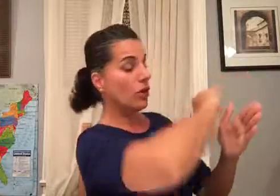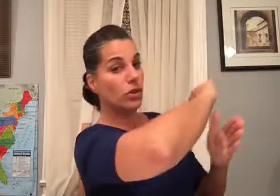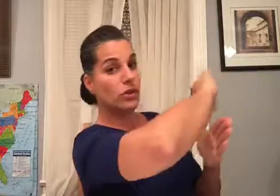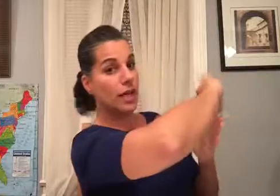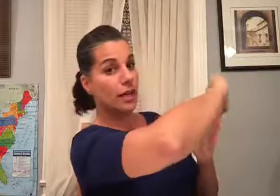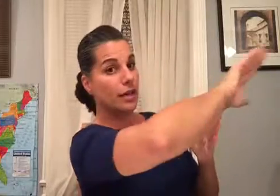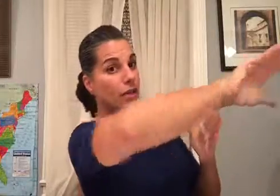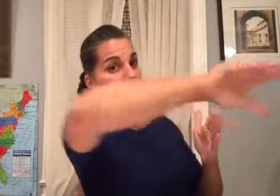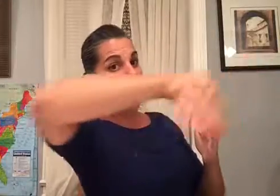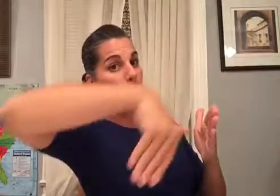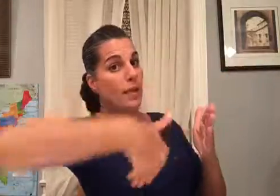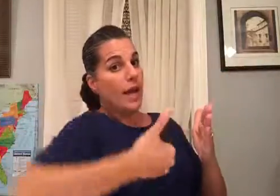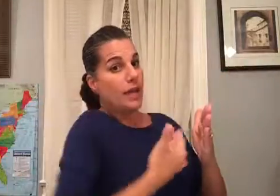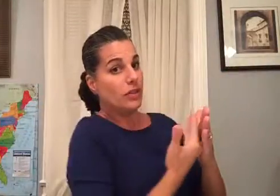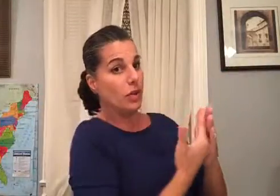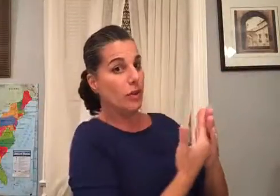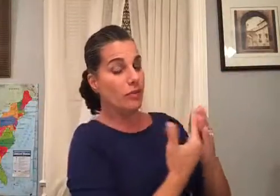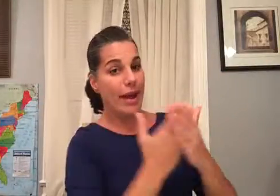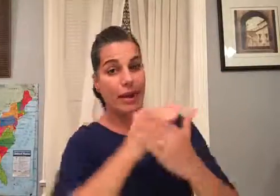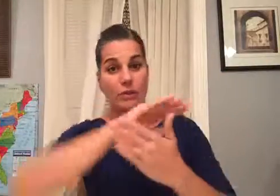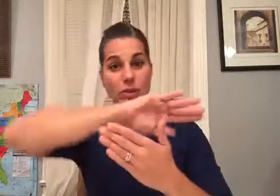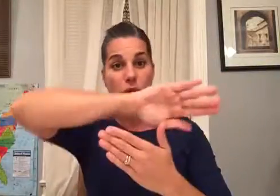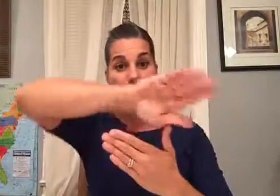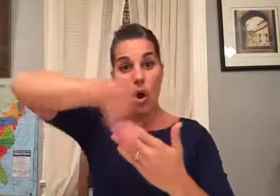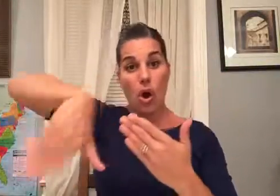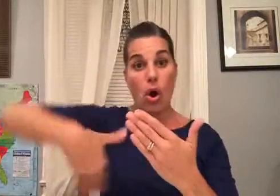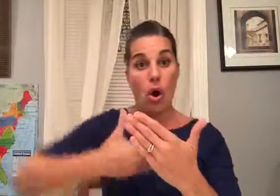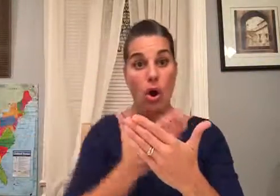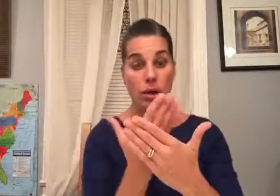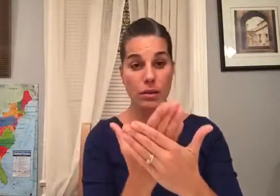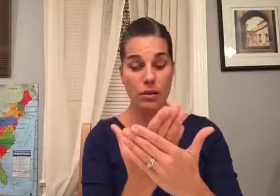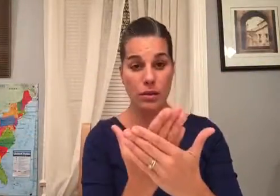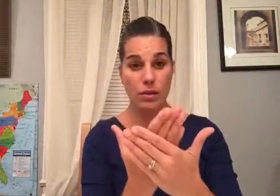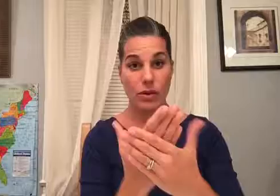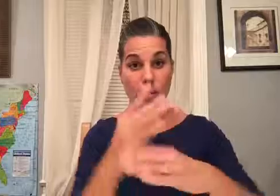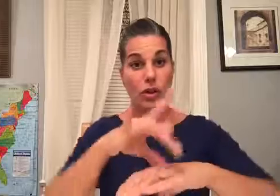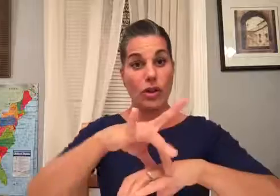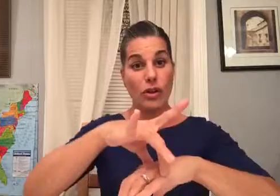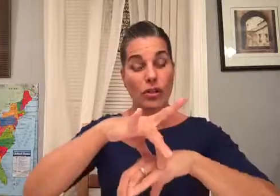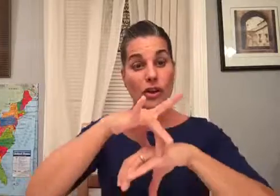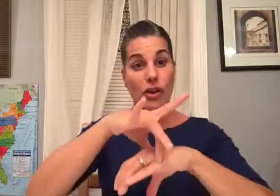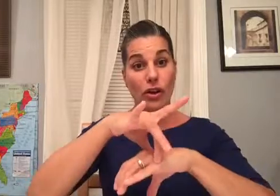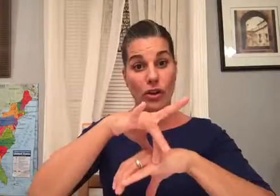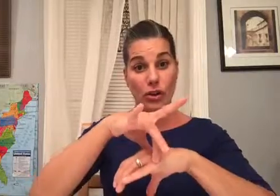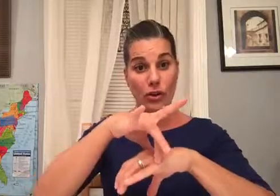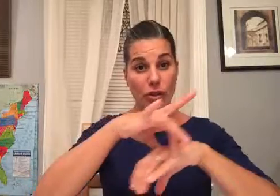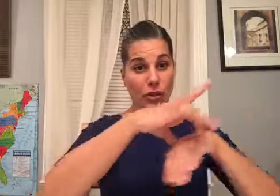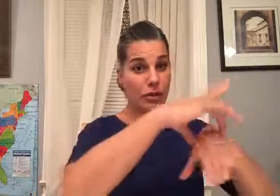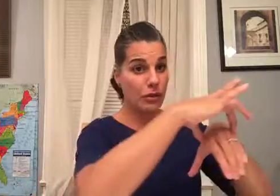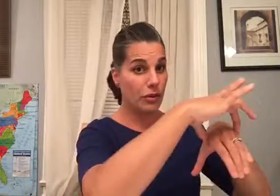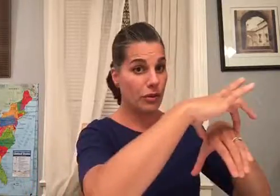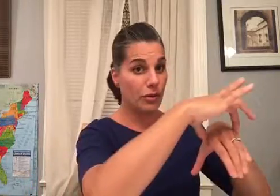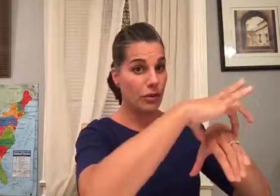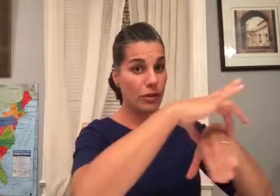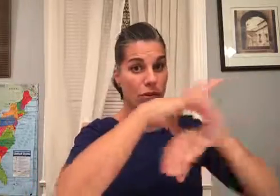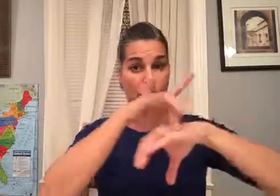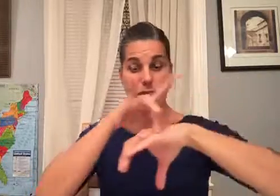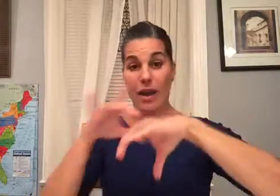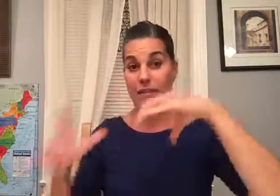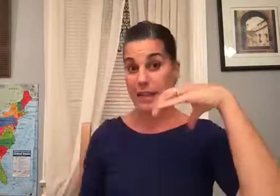you're taking your open hand and you're going around. All the earth. You have that